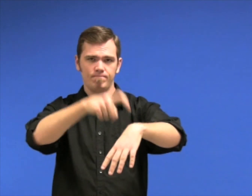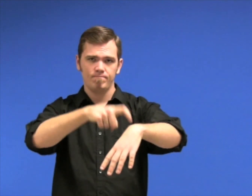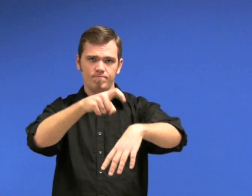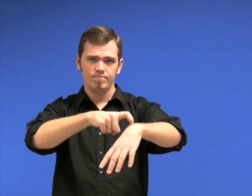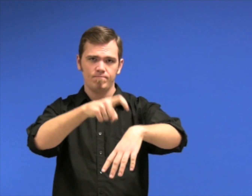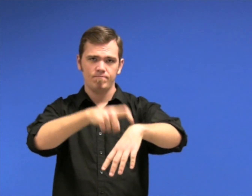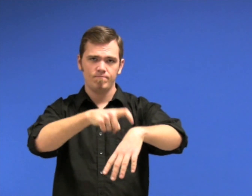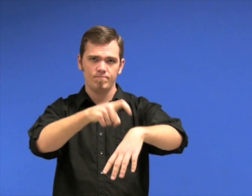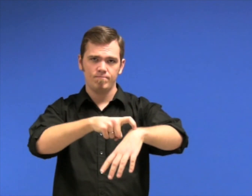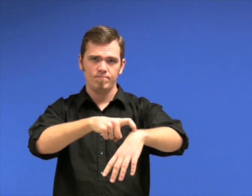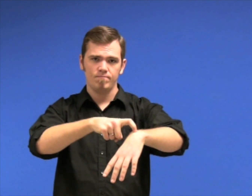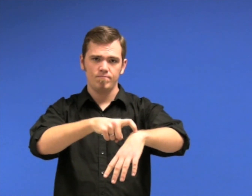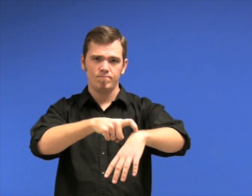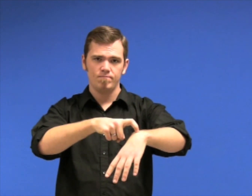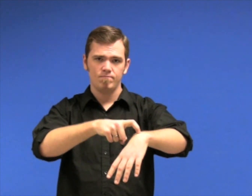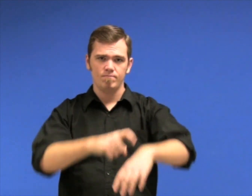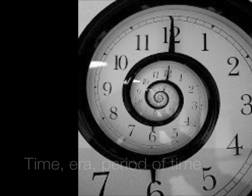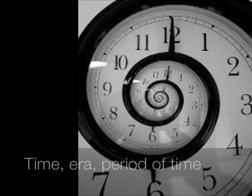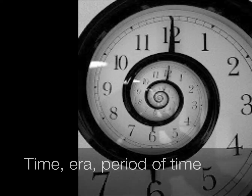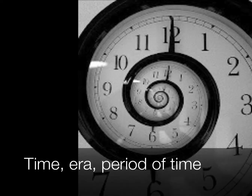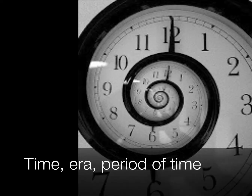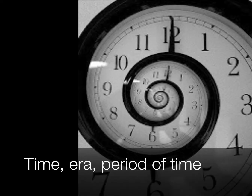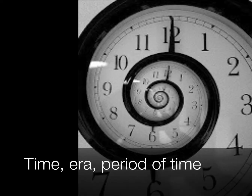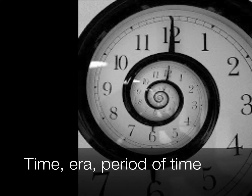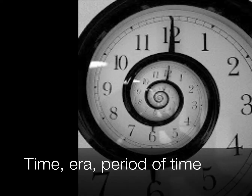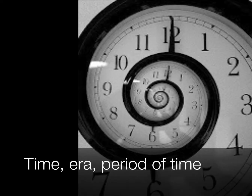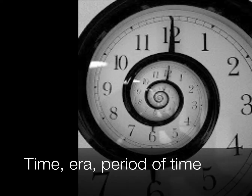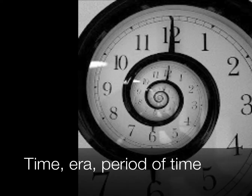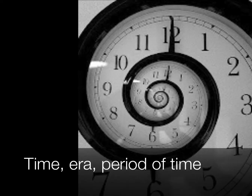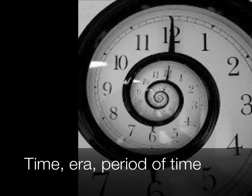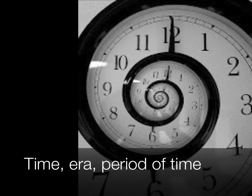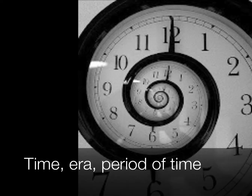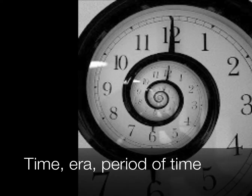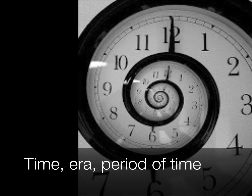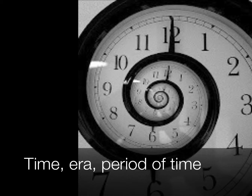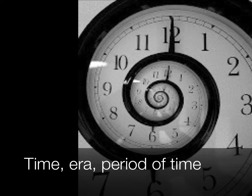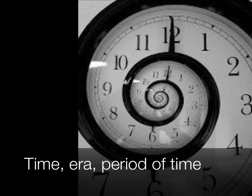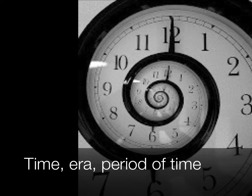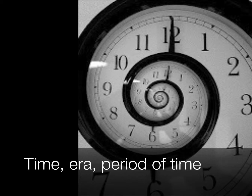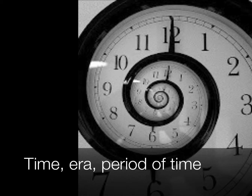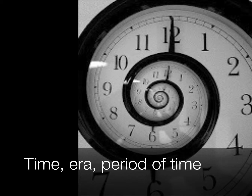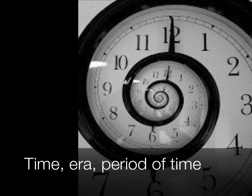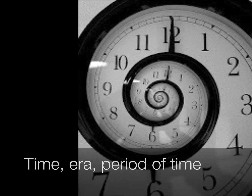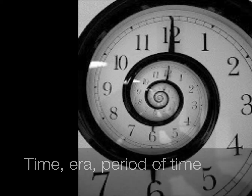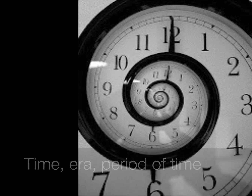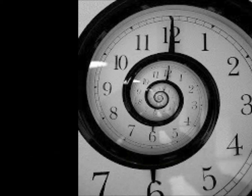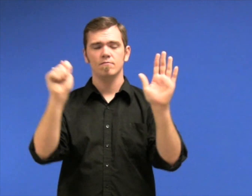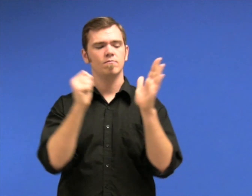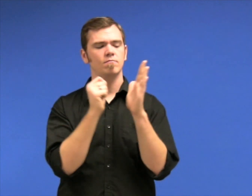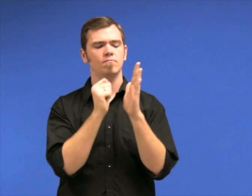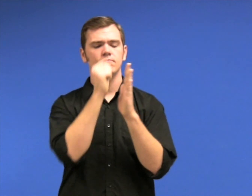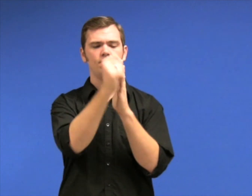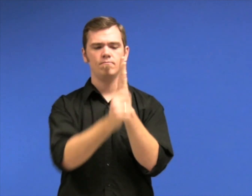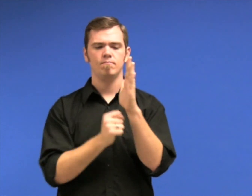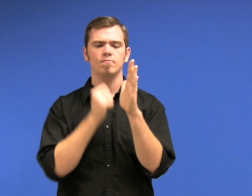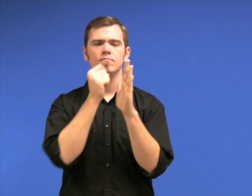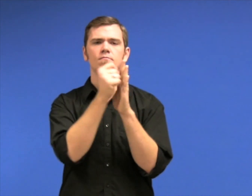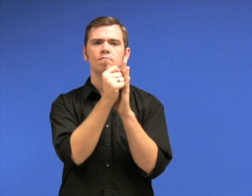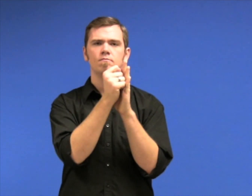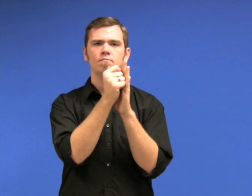Time. Now if you're talking about time as in like a time period or an era, it changes a little bit. It's a T